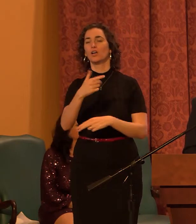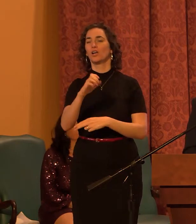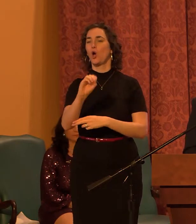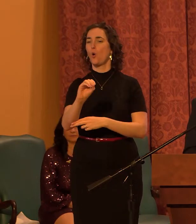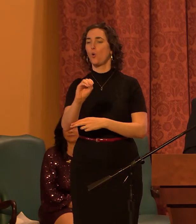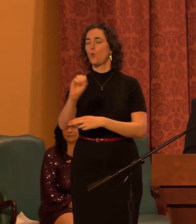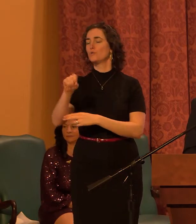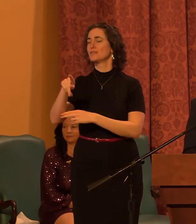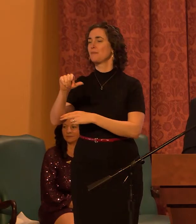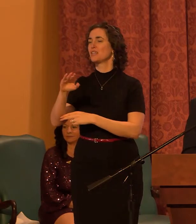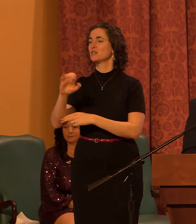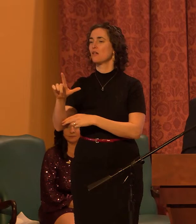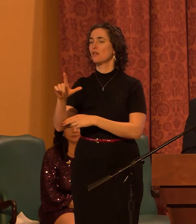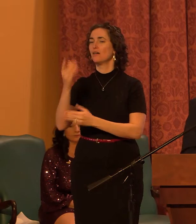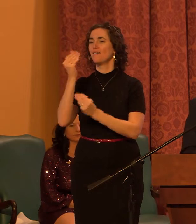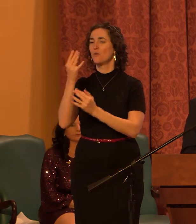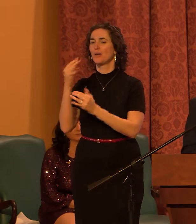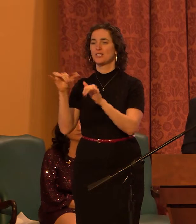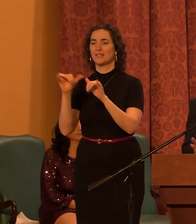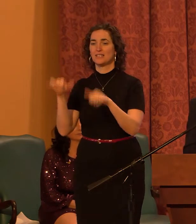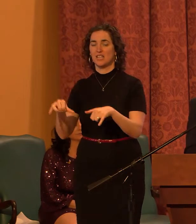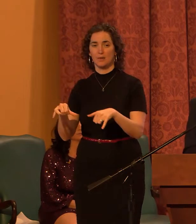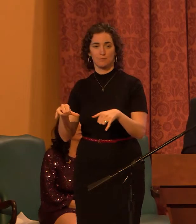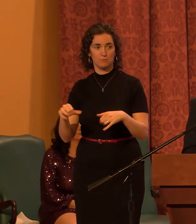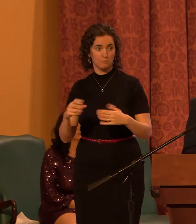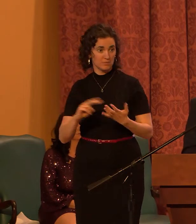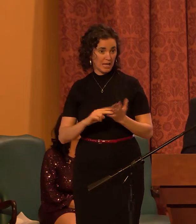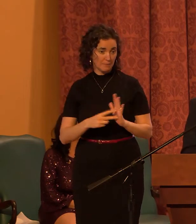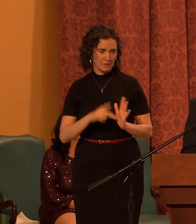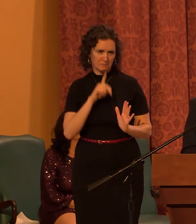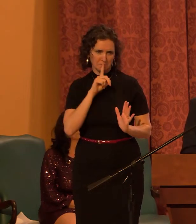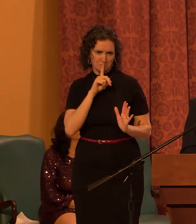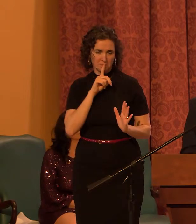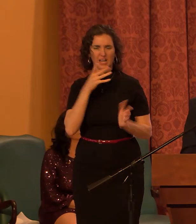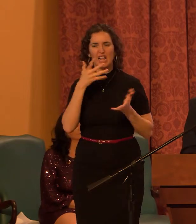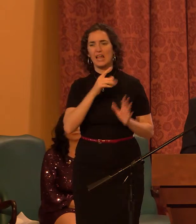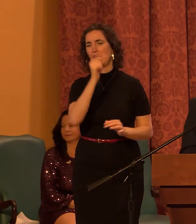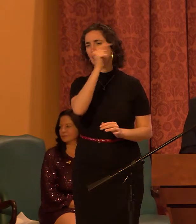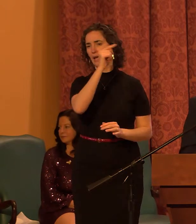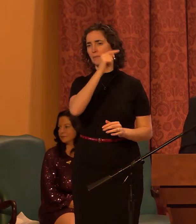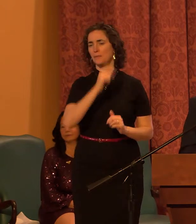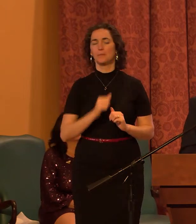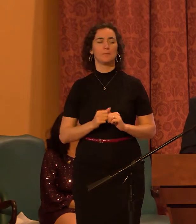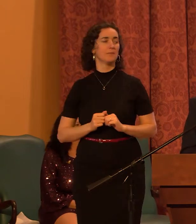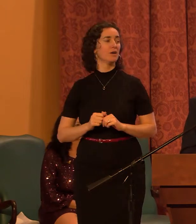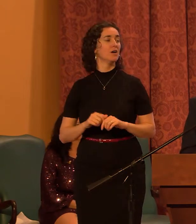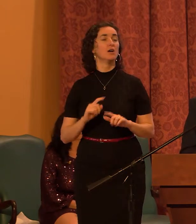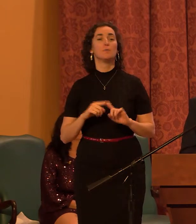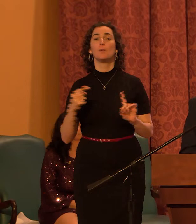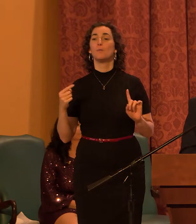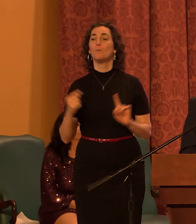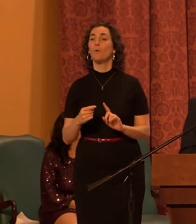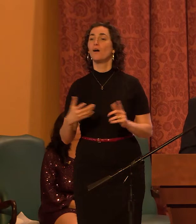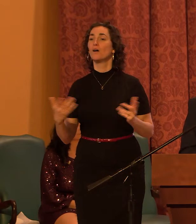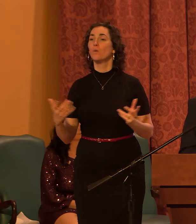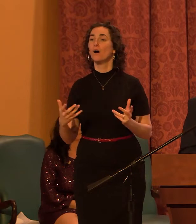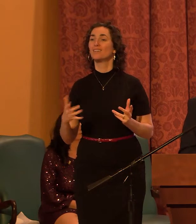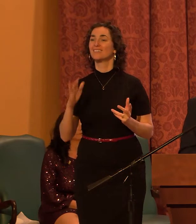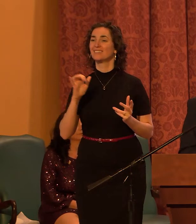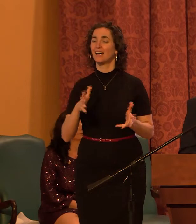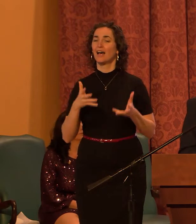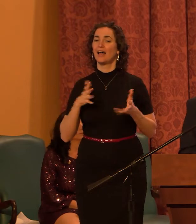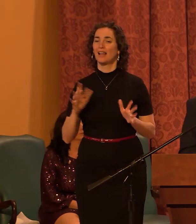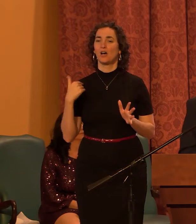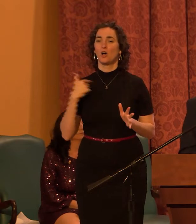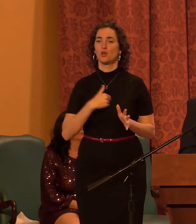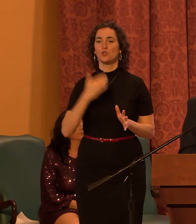geospatial information systems. I'm not going to give you a definition for that. I'll let him do that. But basically, it allows us to know